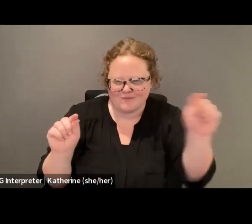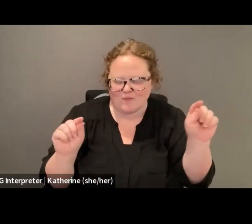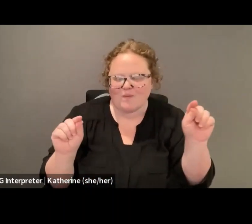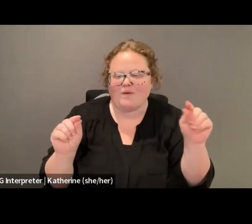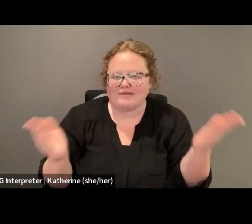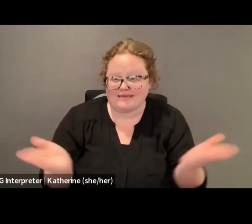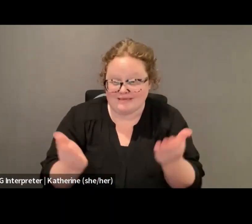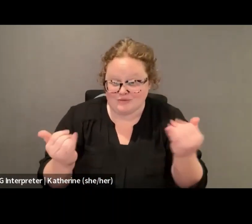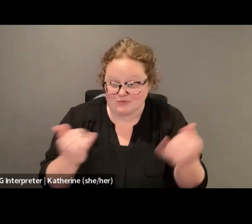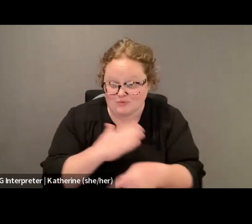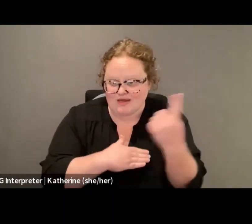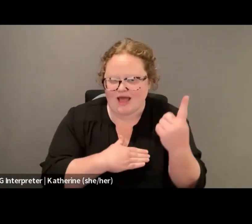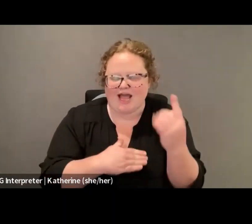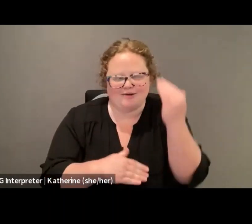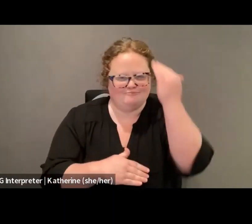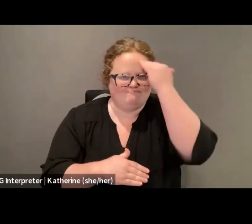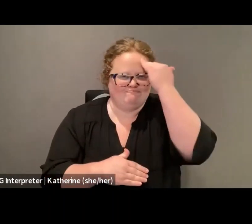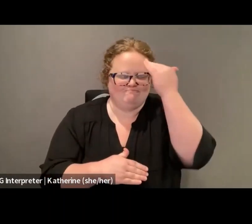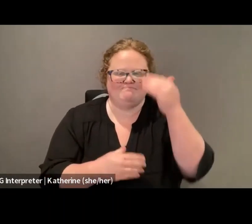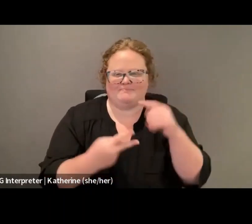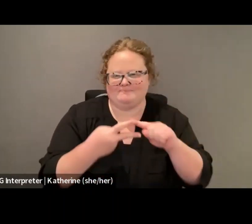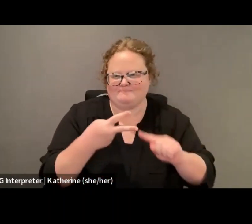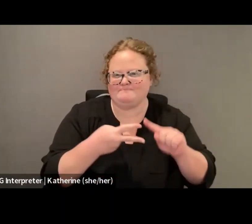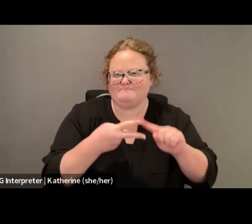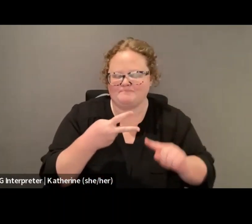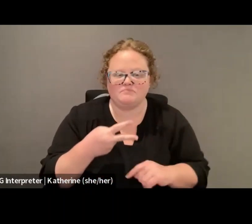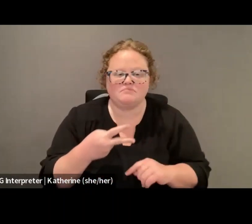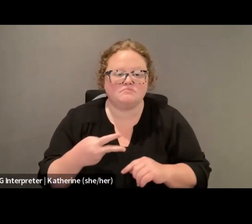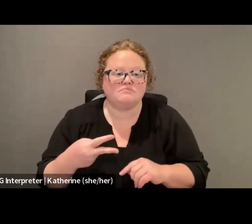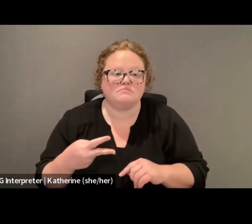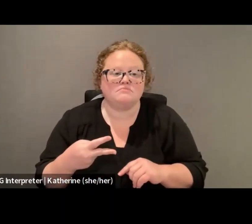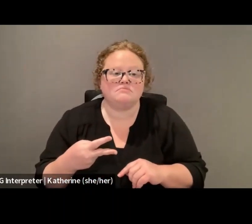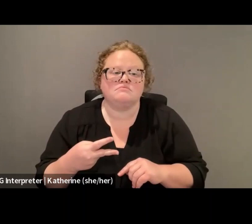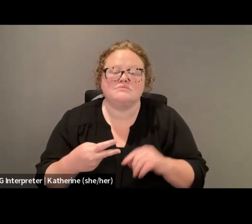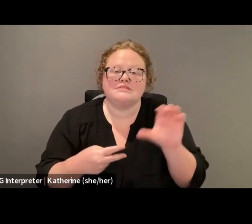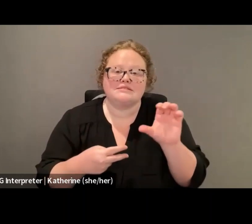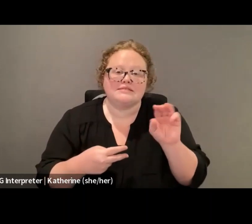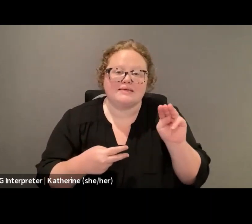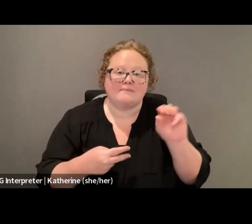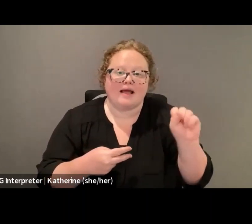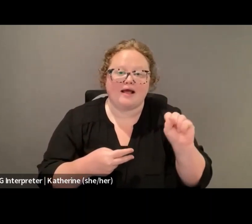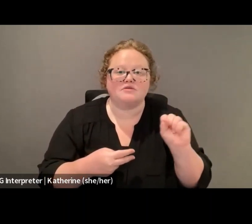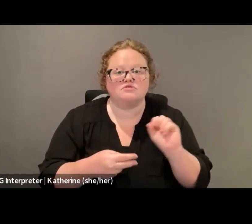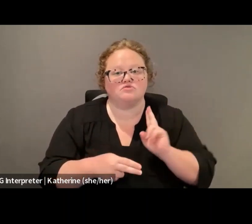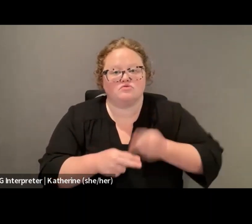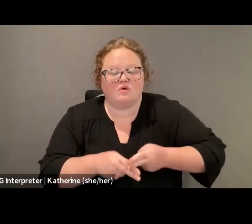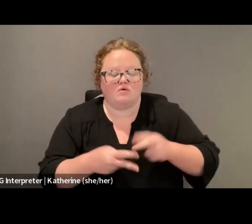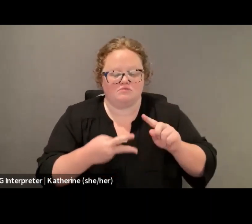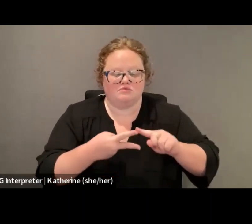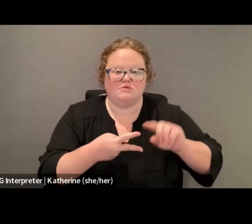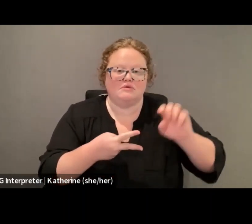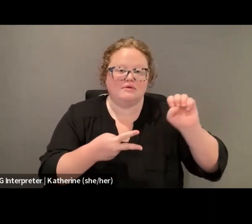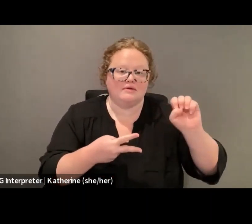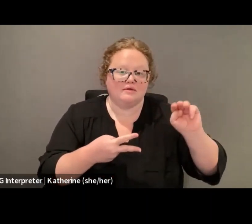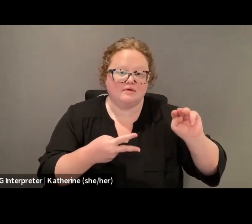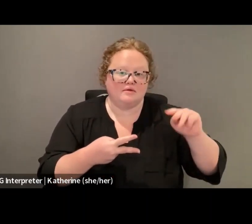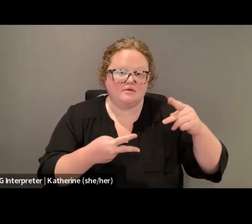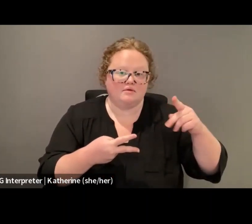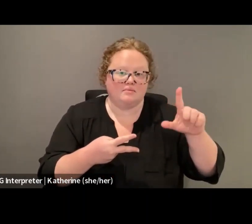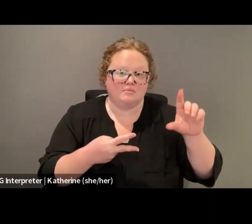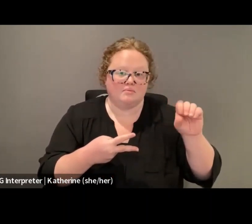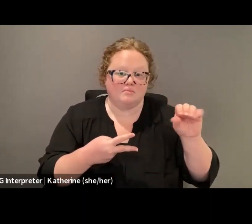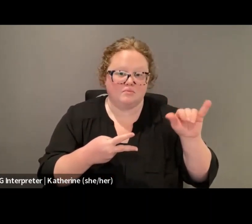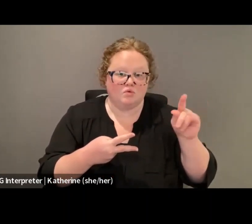our attendees today are familiar with these concepts, are what CMS calls employer authority, budget authority,